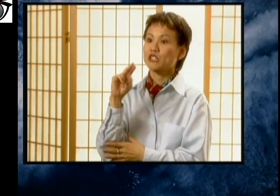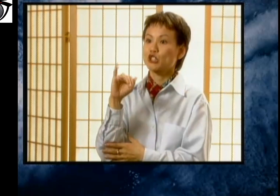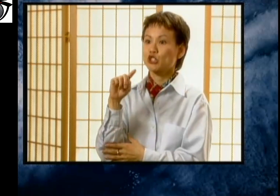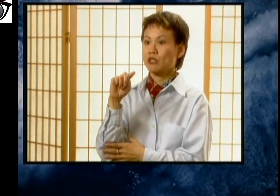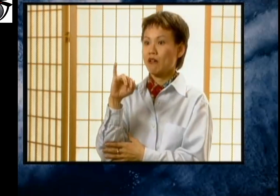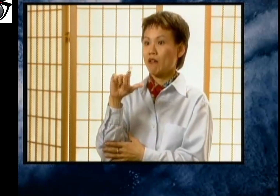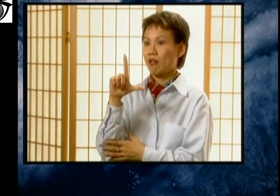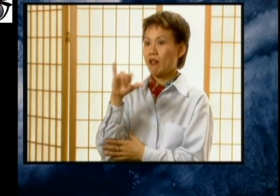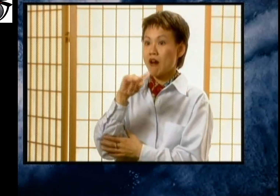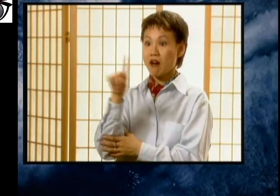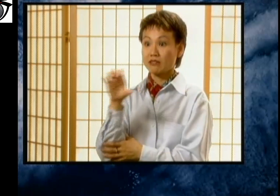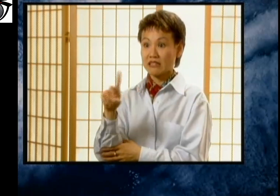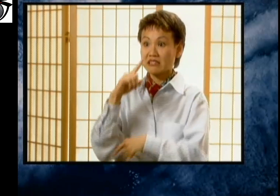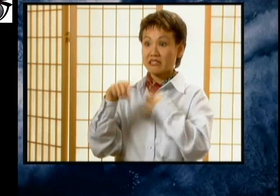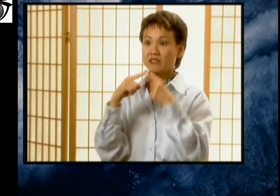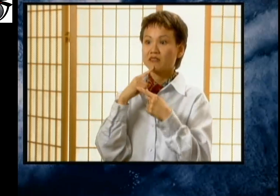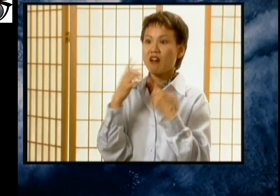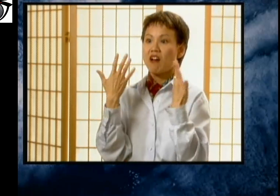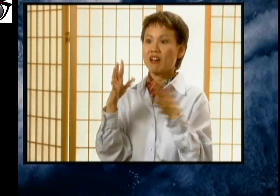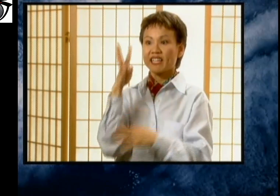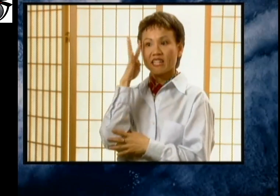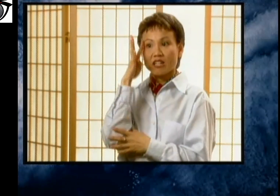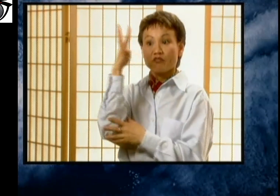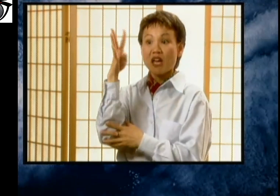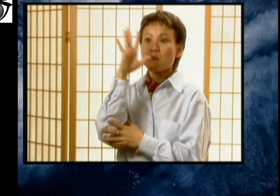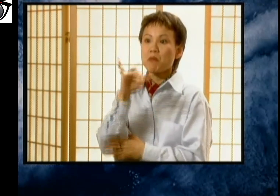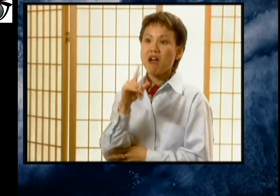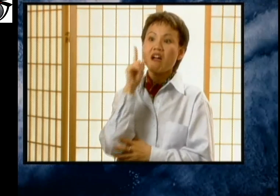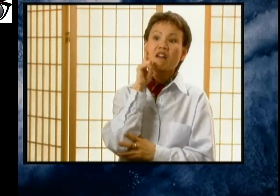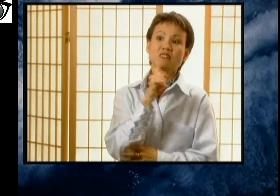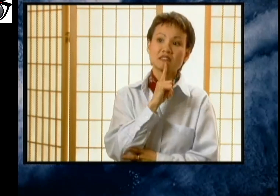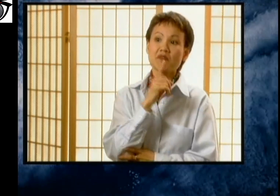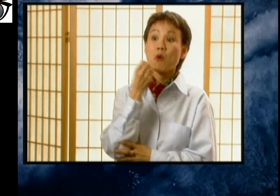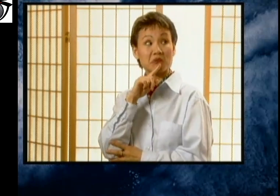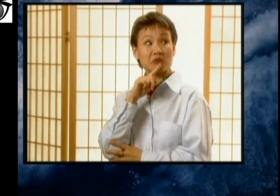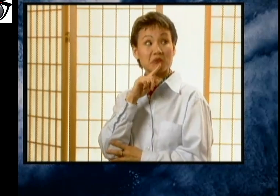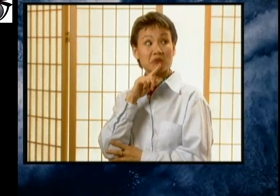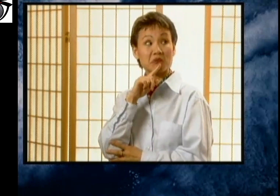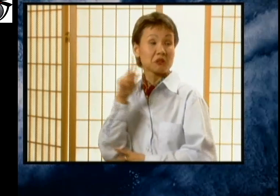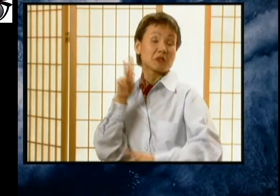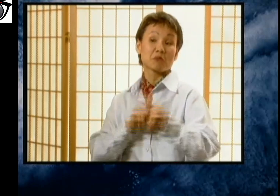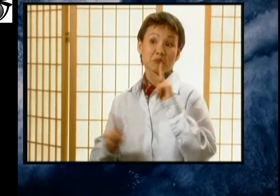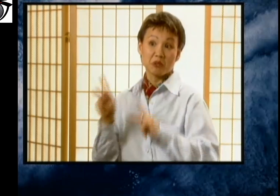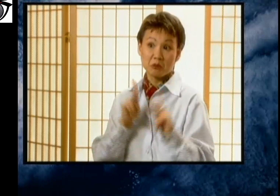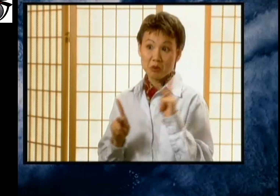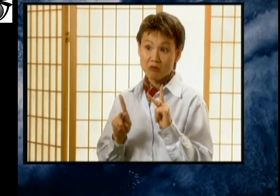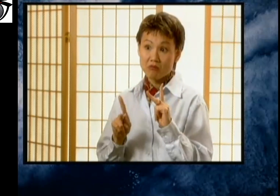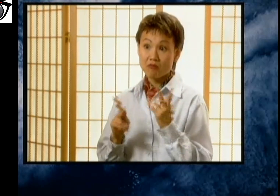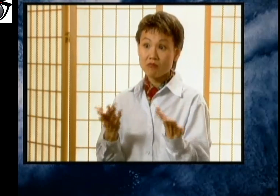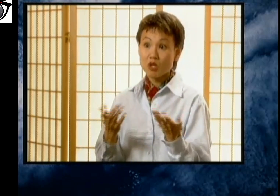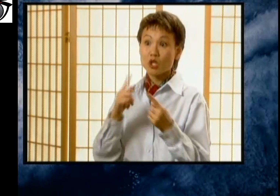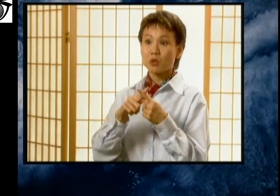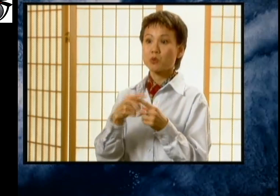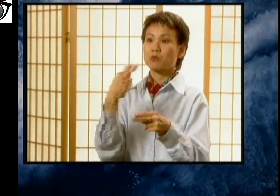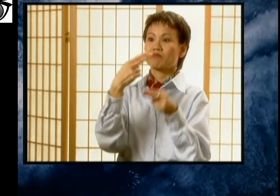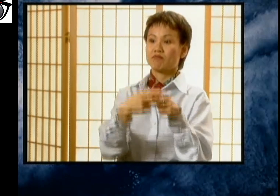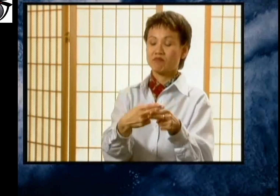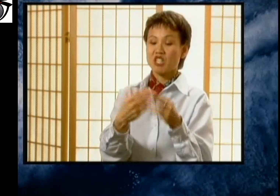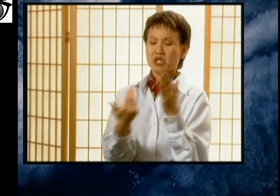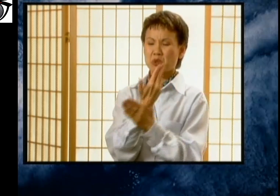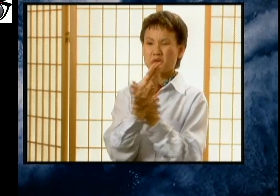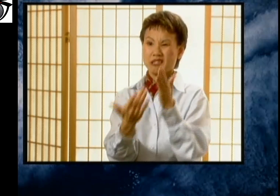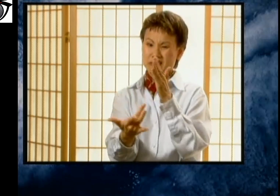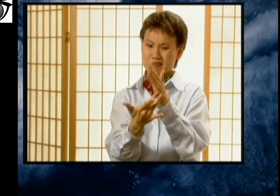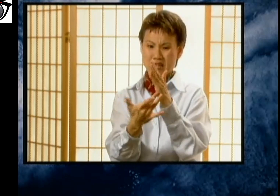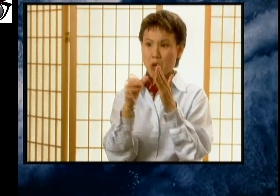Language, but many initialized signs were invented by deaf or hearing people to